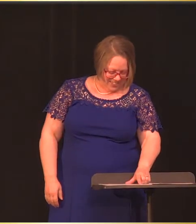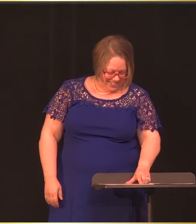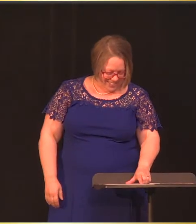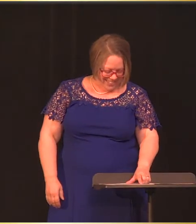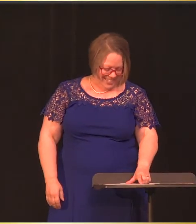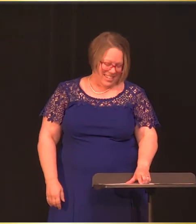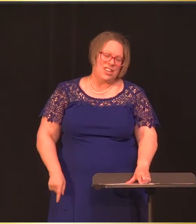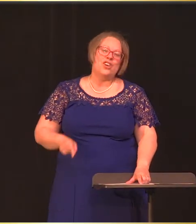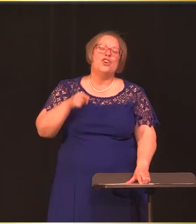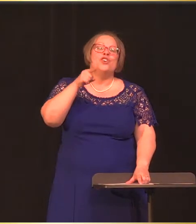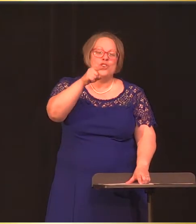lights.